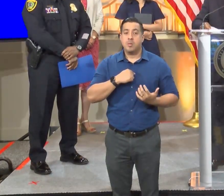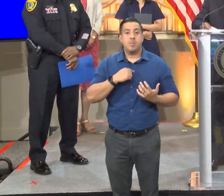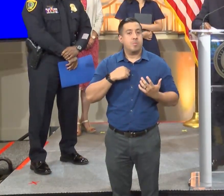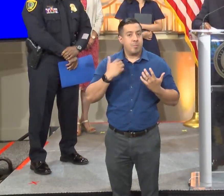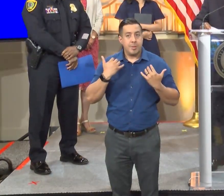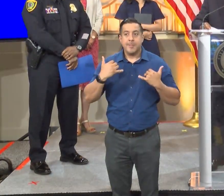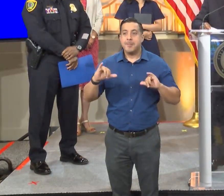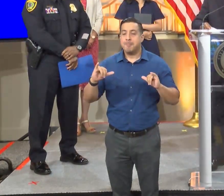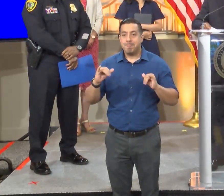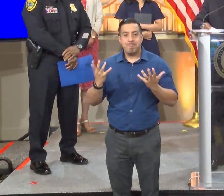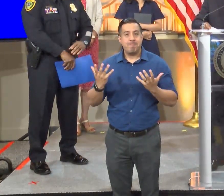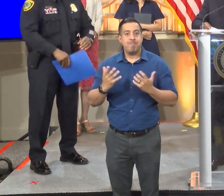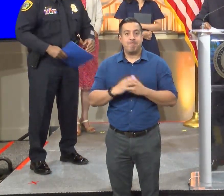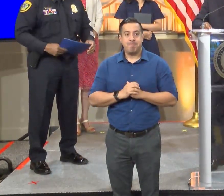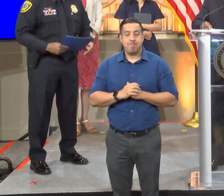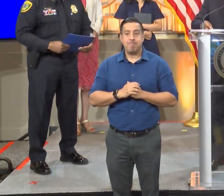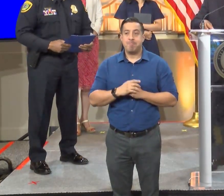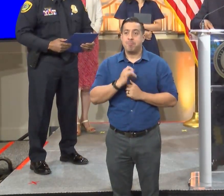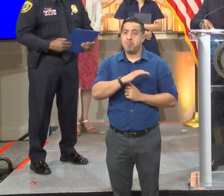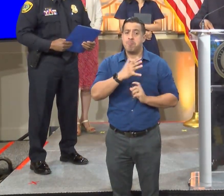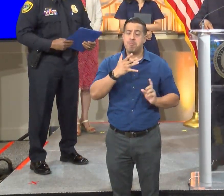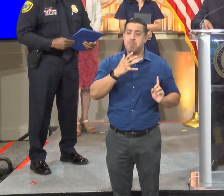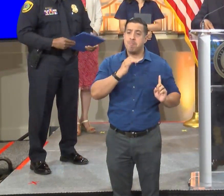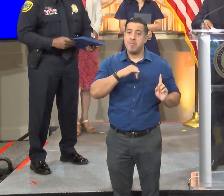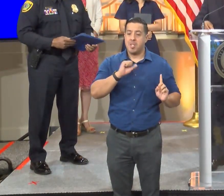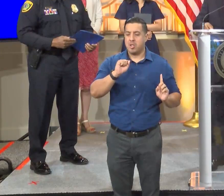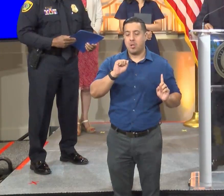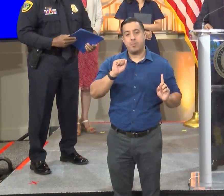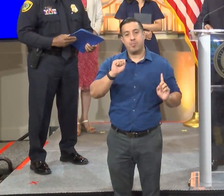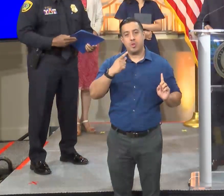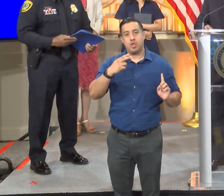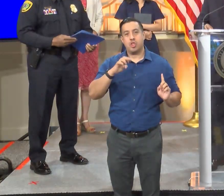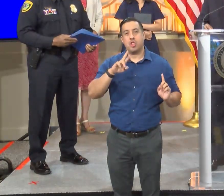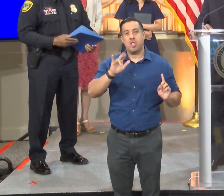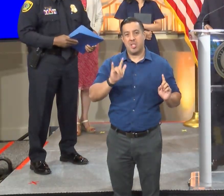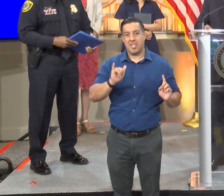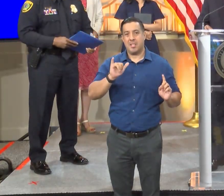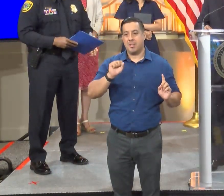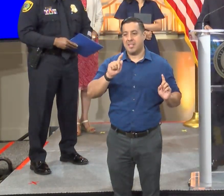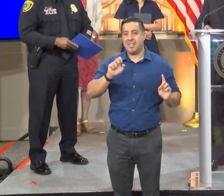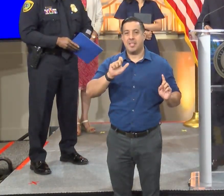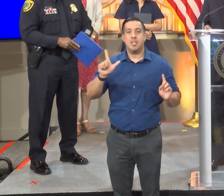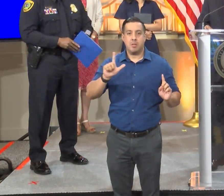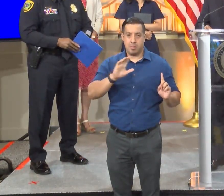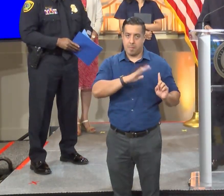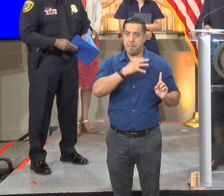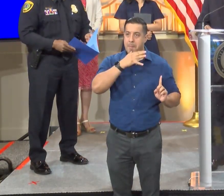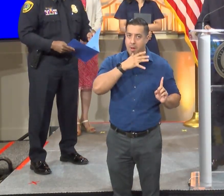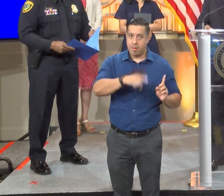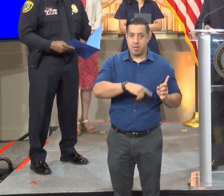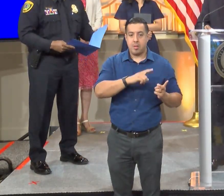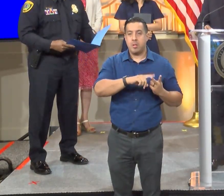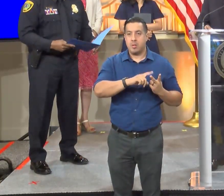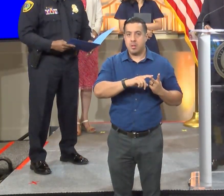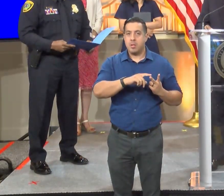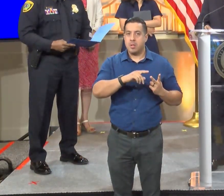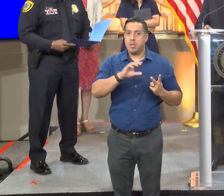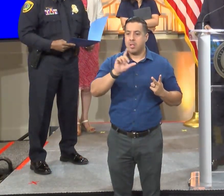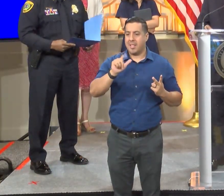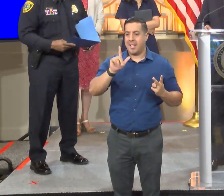Steele, who is the mother of Layla Steele and